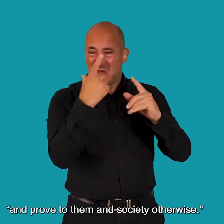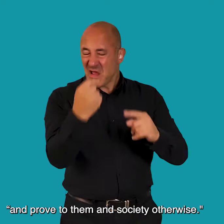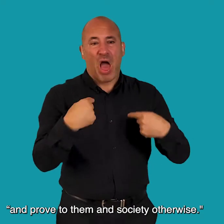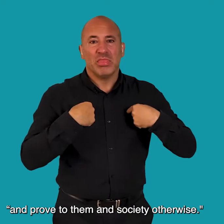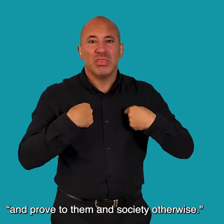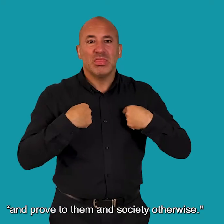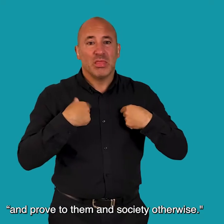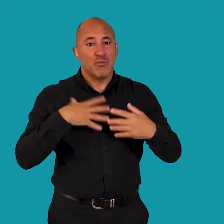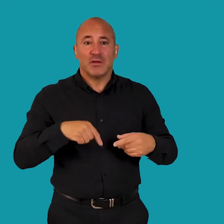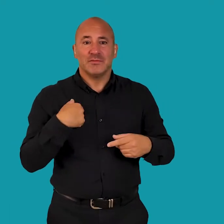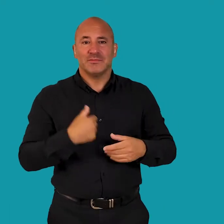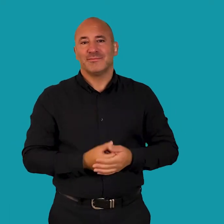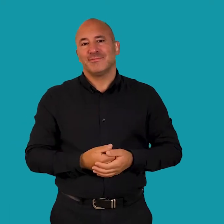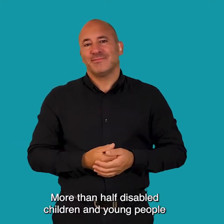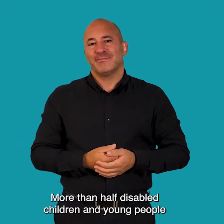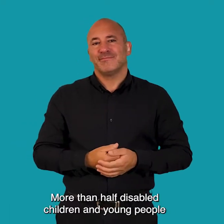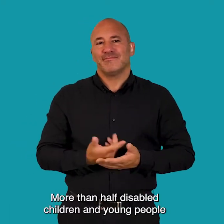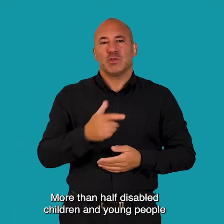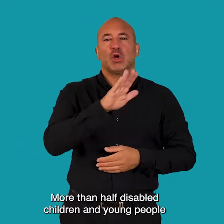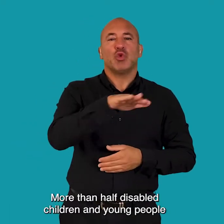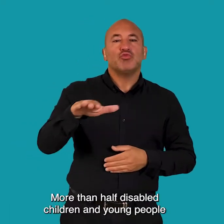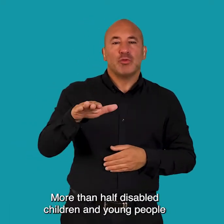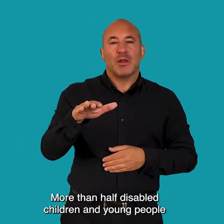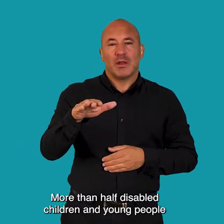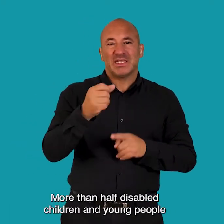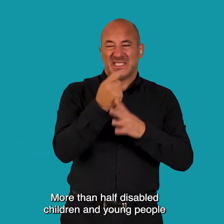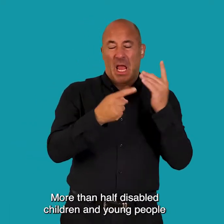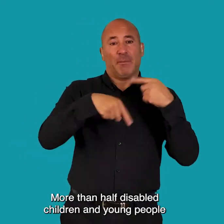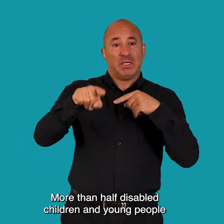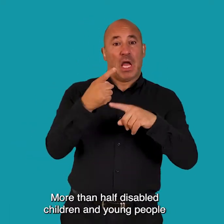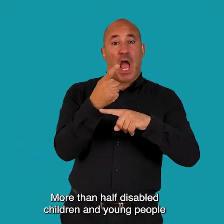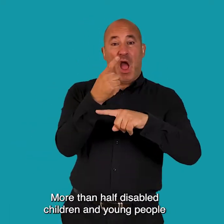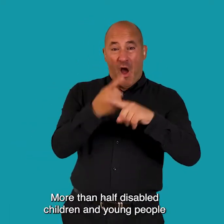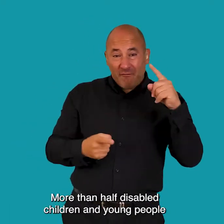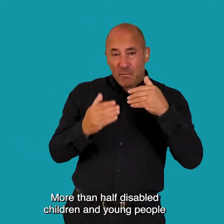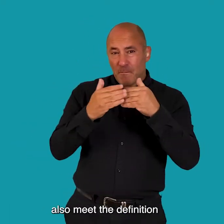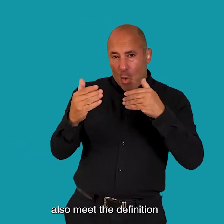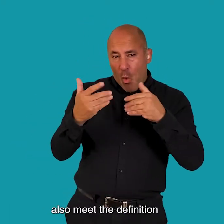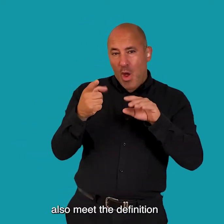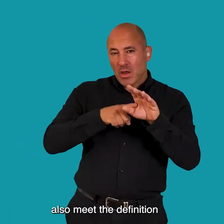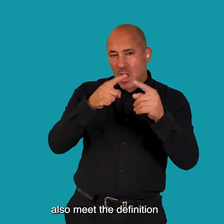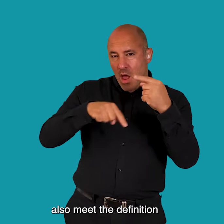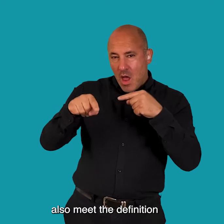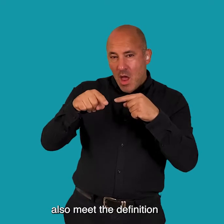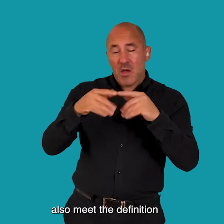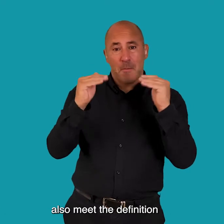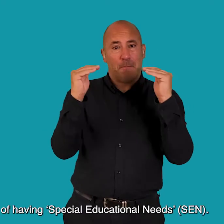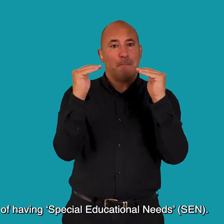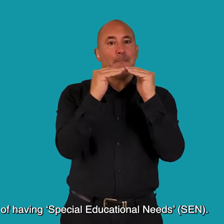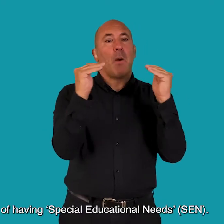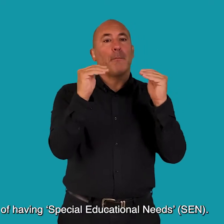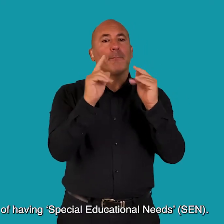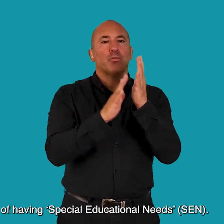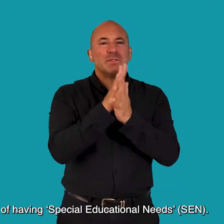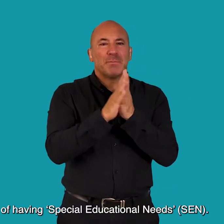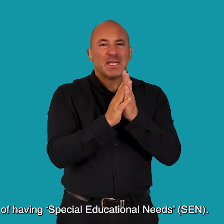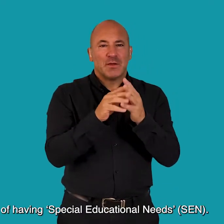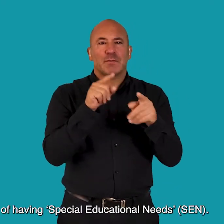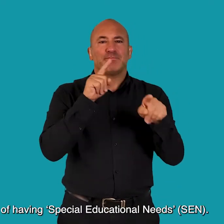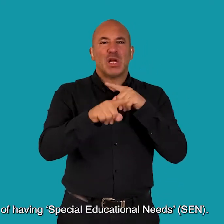otherwise." More than half disabled children and young people also meet the definition of having special educational